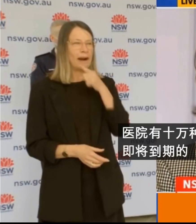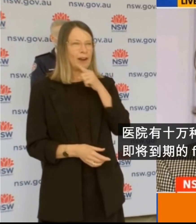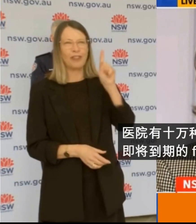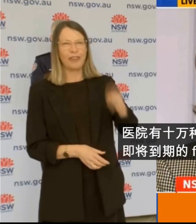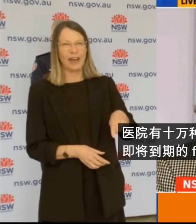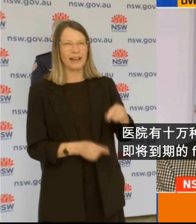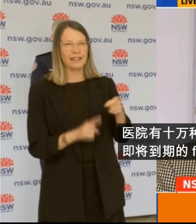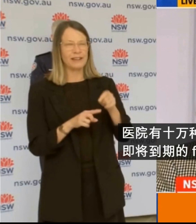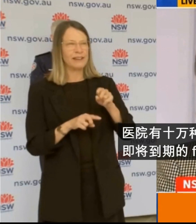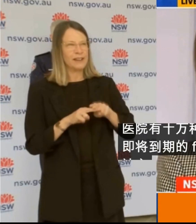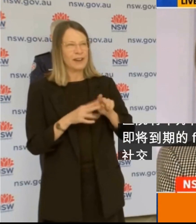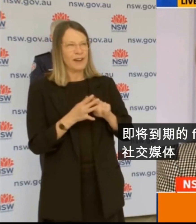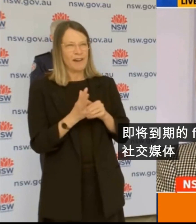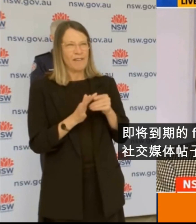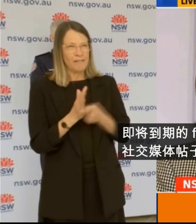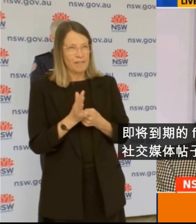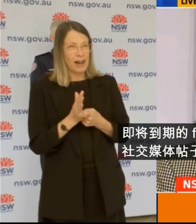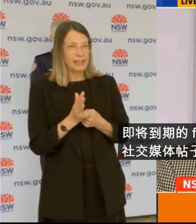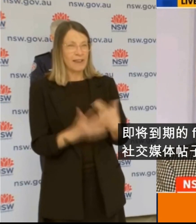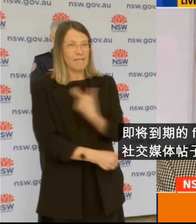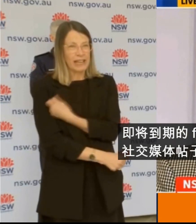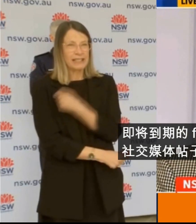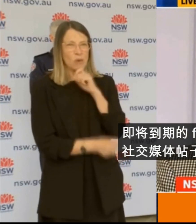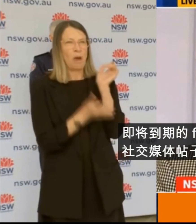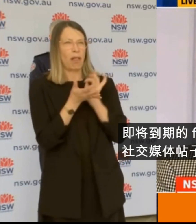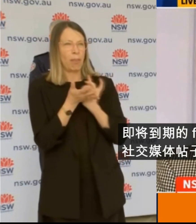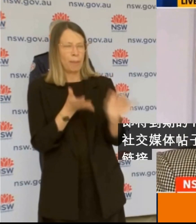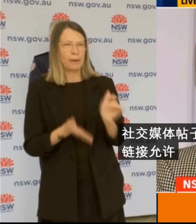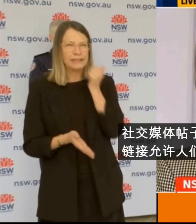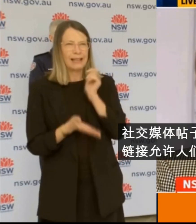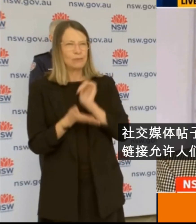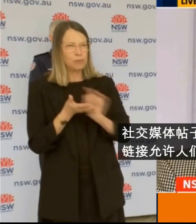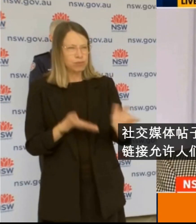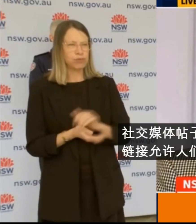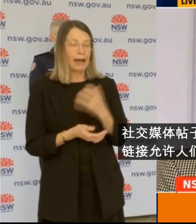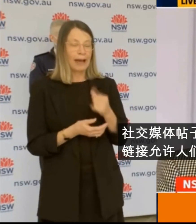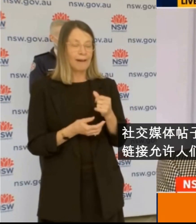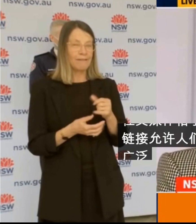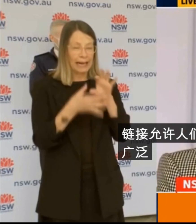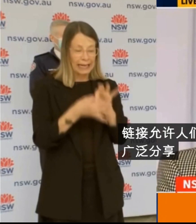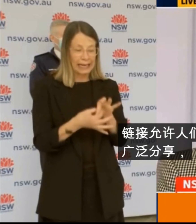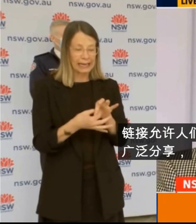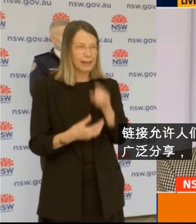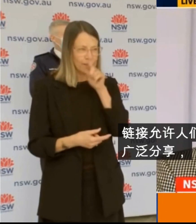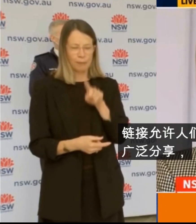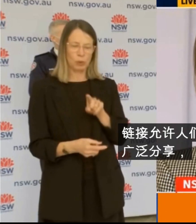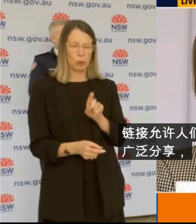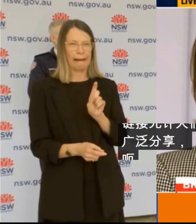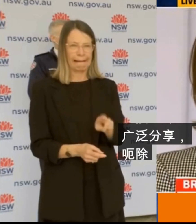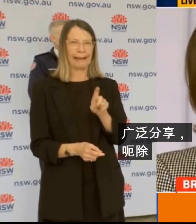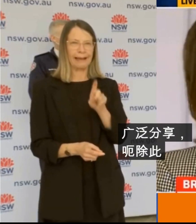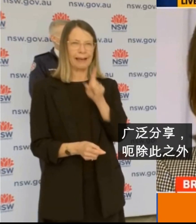vaccines that were about to expire. That social media post contained a link. The link allowed people to book, and it was shared very